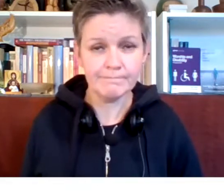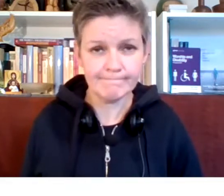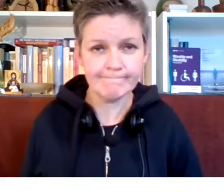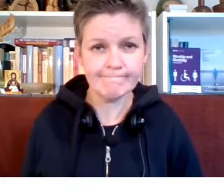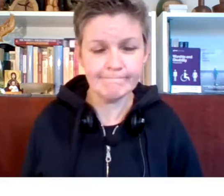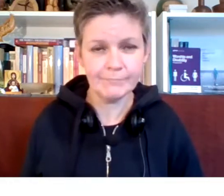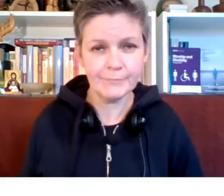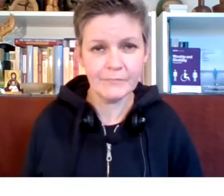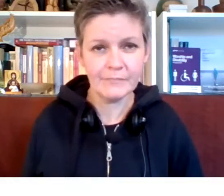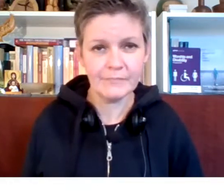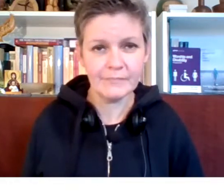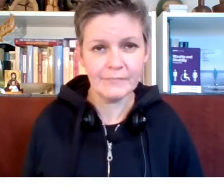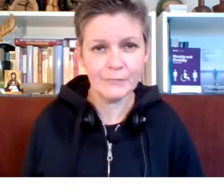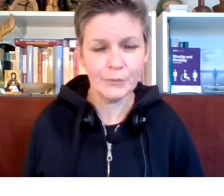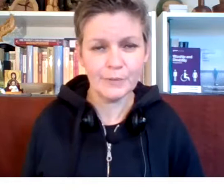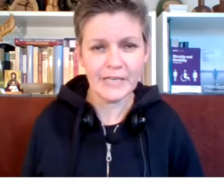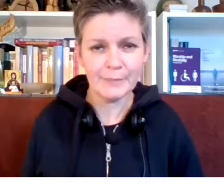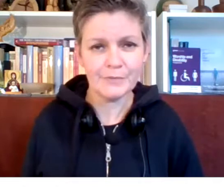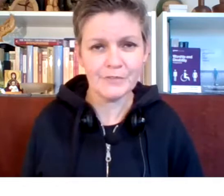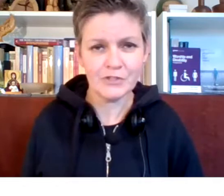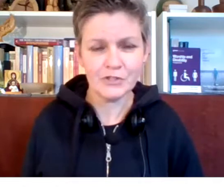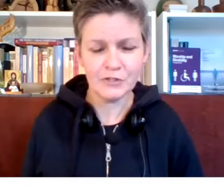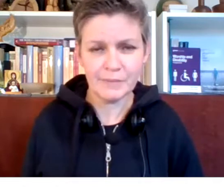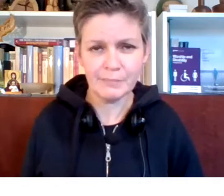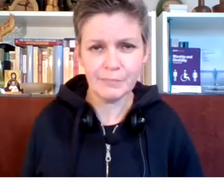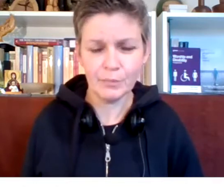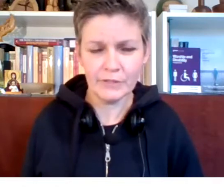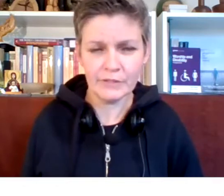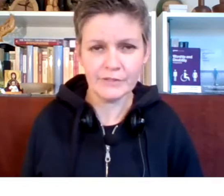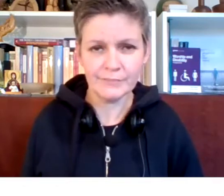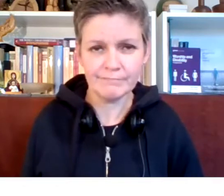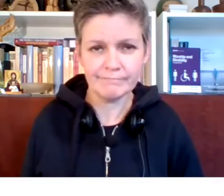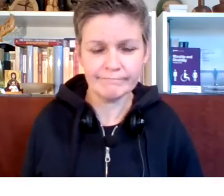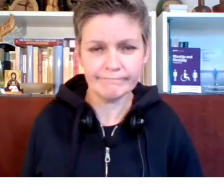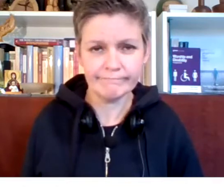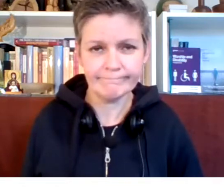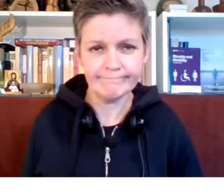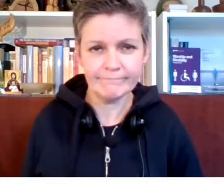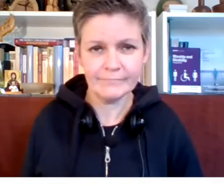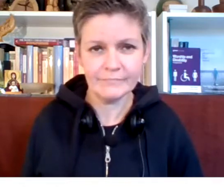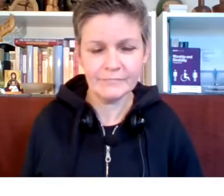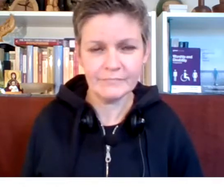been, or perhaps that should have been but weren't.